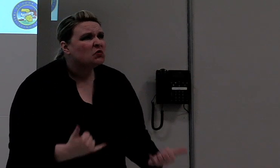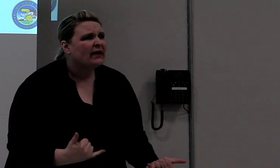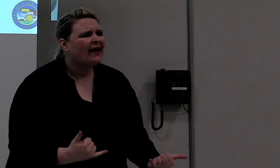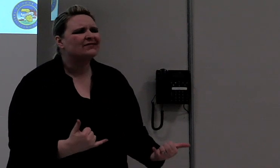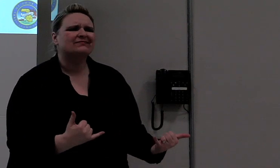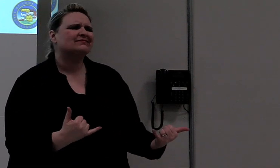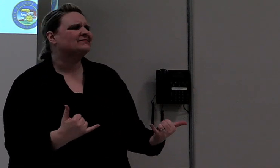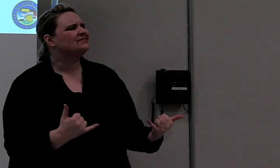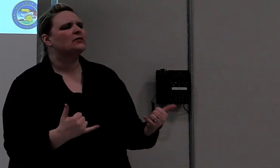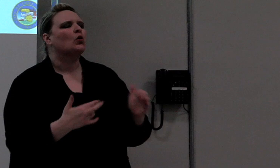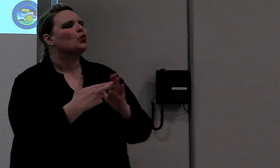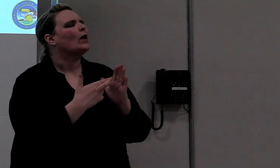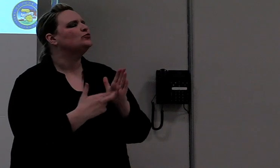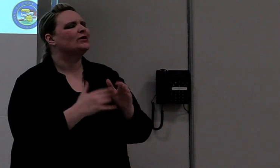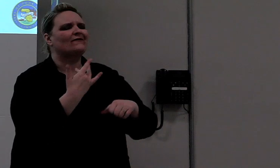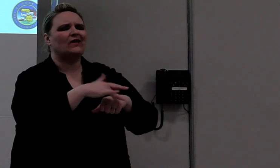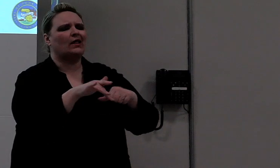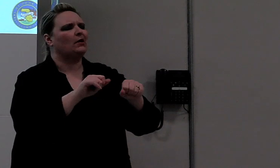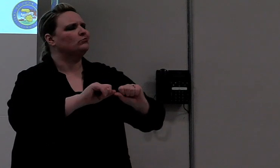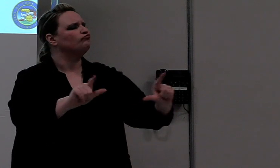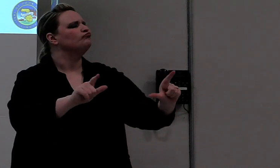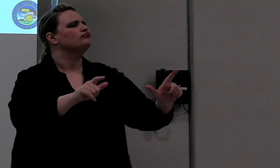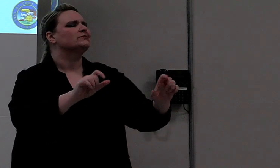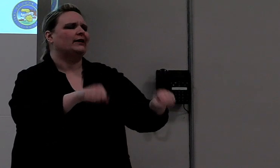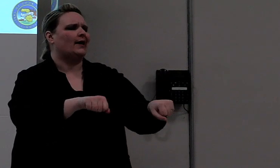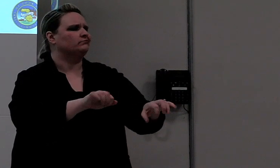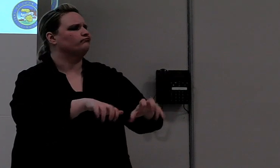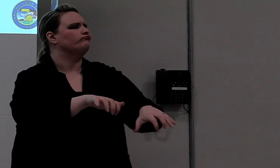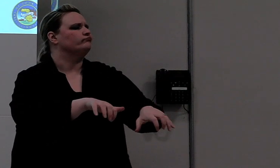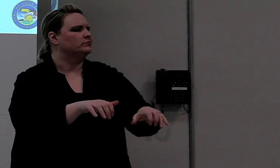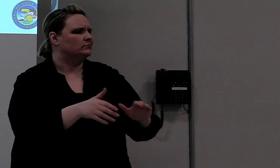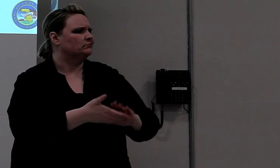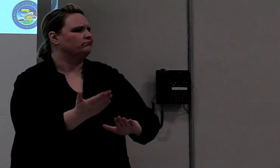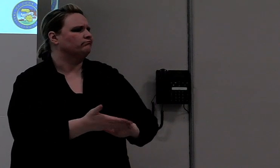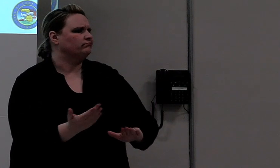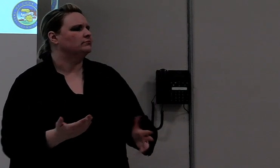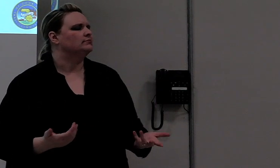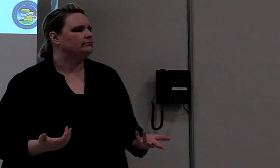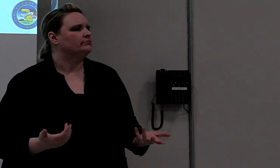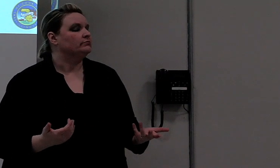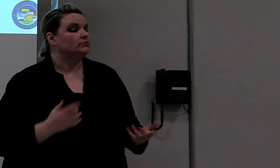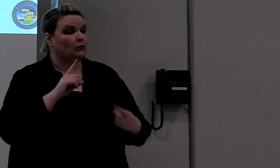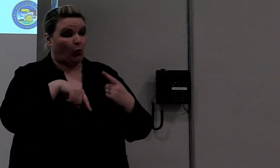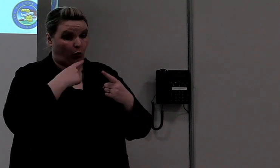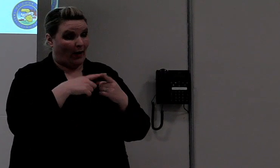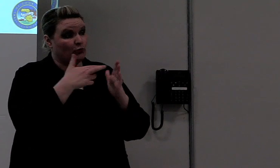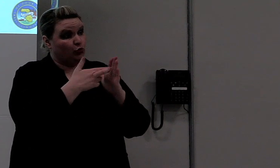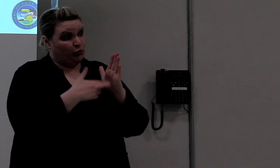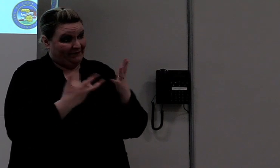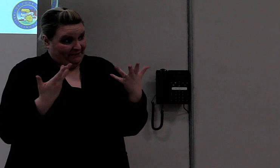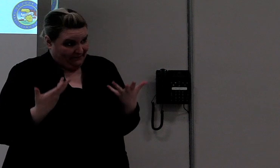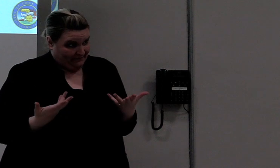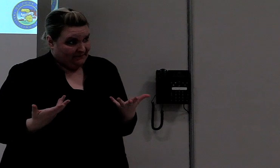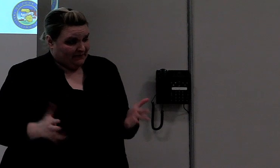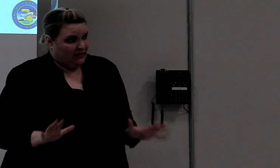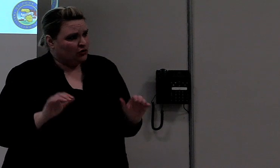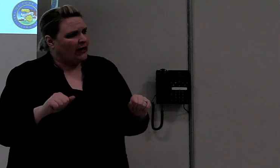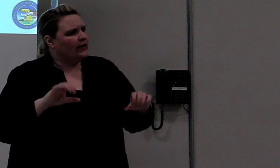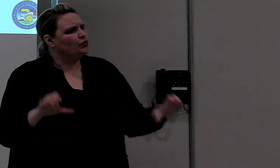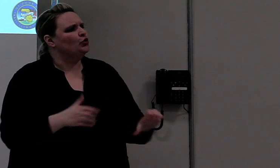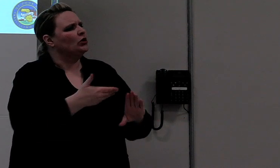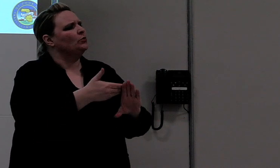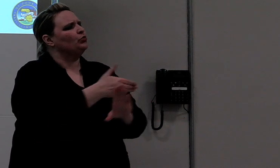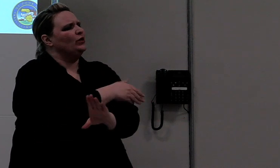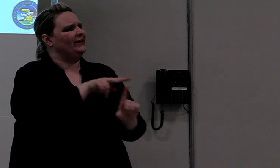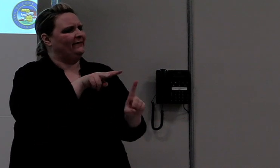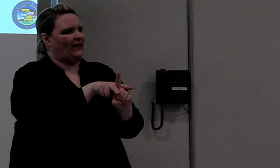Our registration, our website is operational year-round. And then once you register, you can do what's called pre-file.